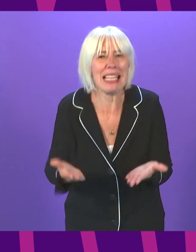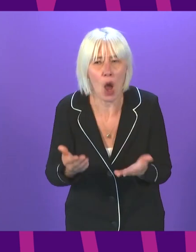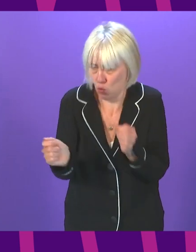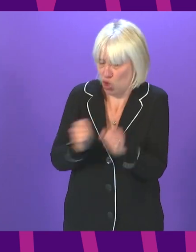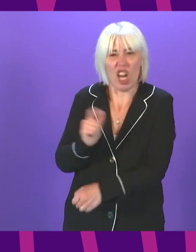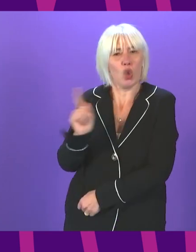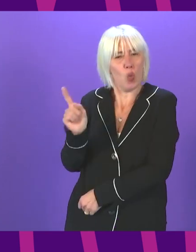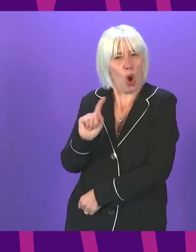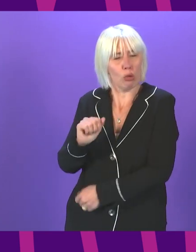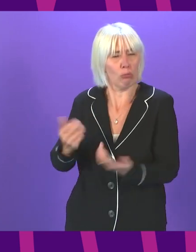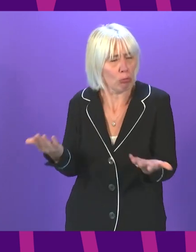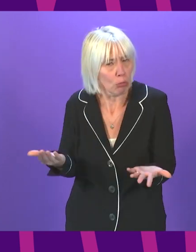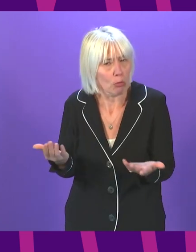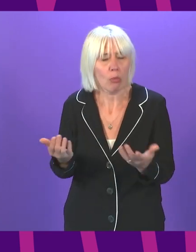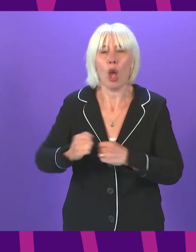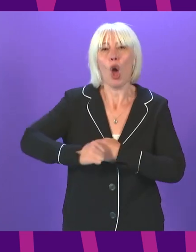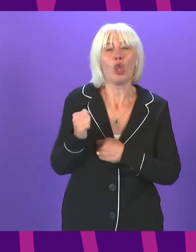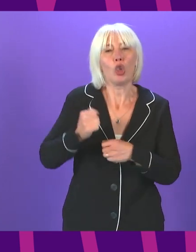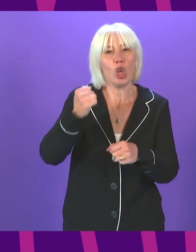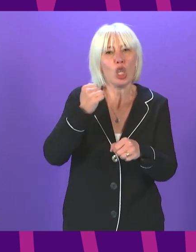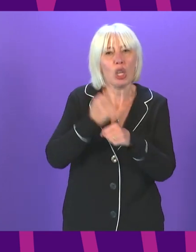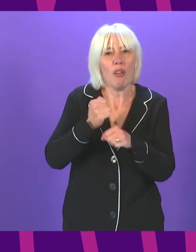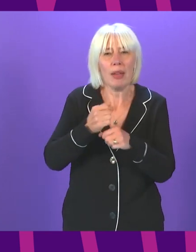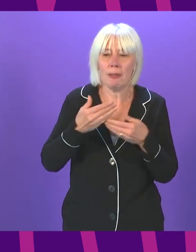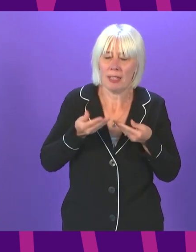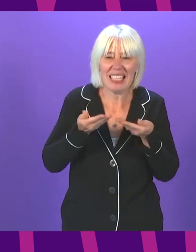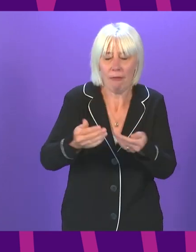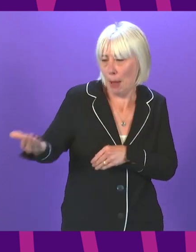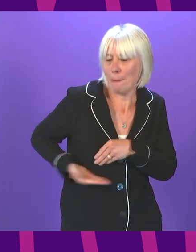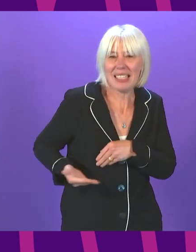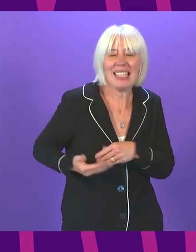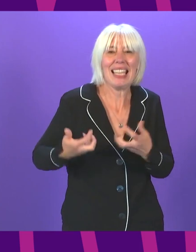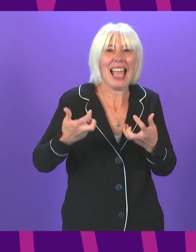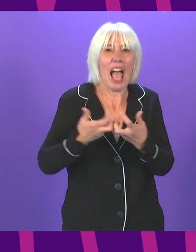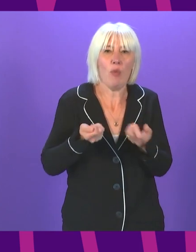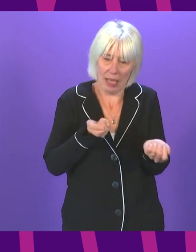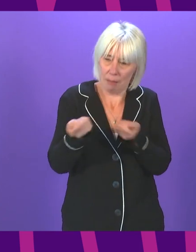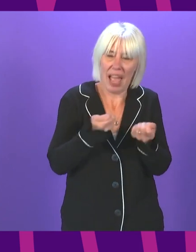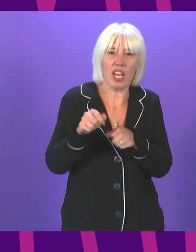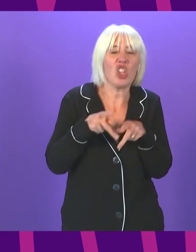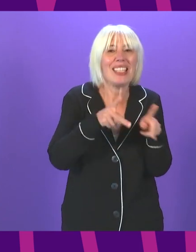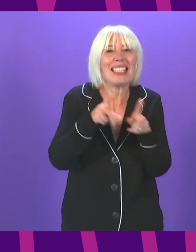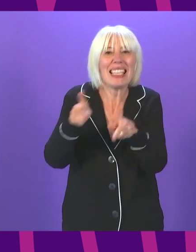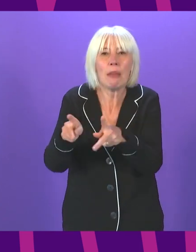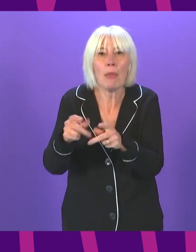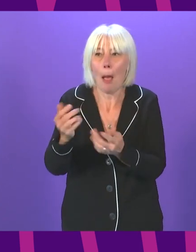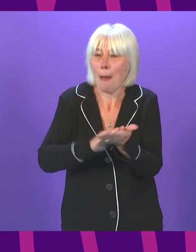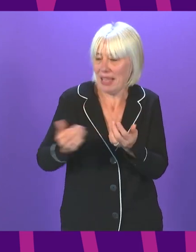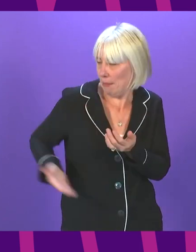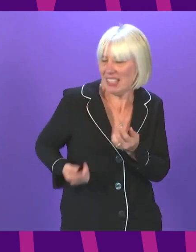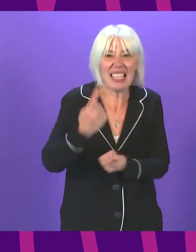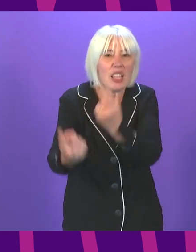When will the Scottish Government provide businesses with specific guidance on how to manage the scheme? And will they be expected to police it themselves?